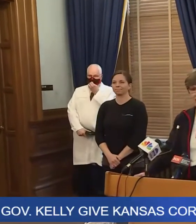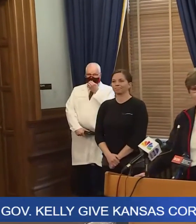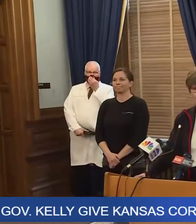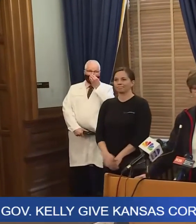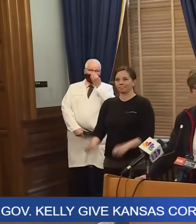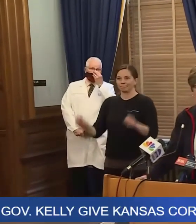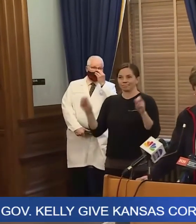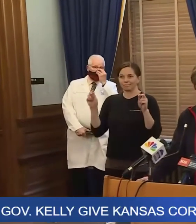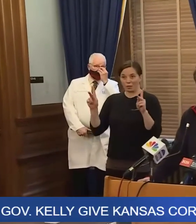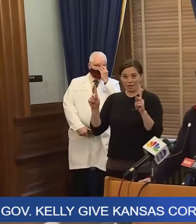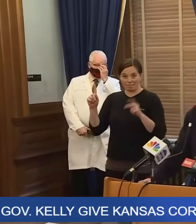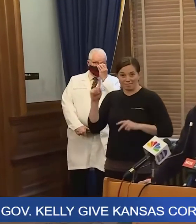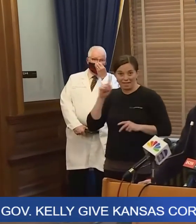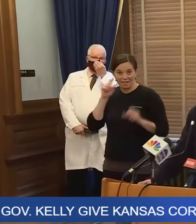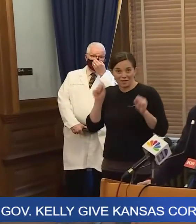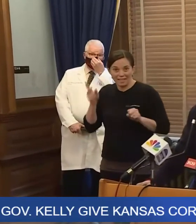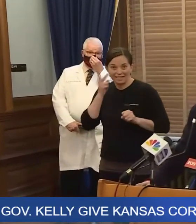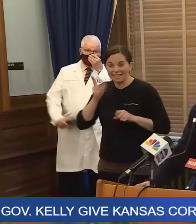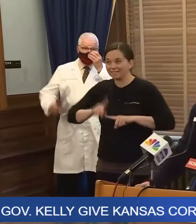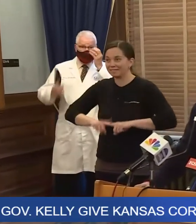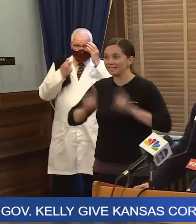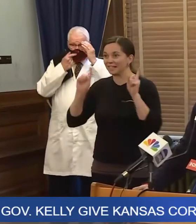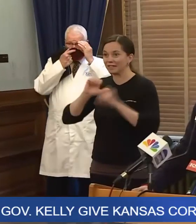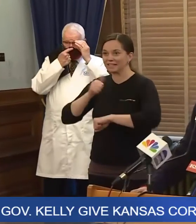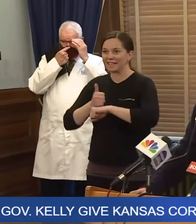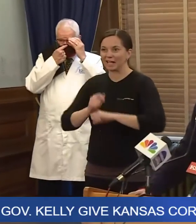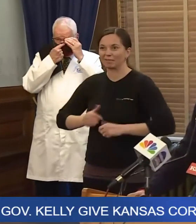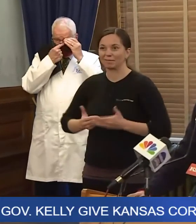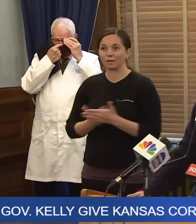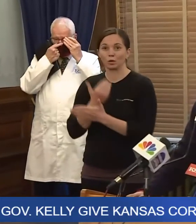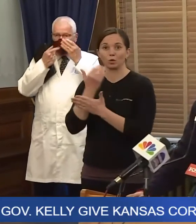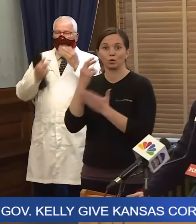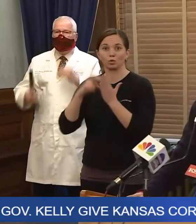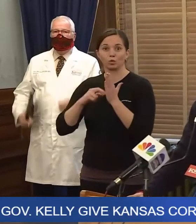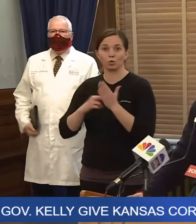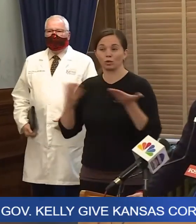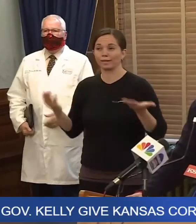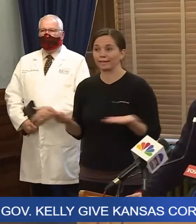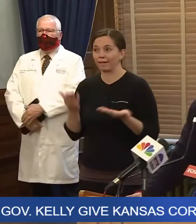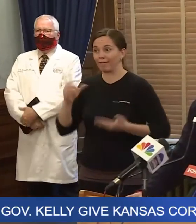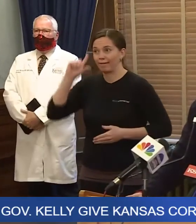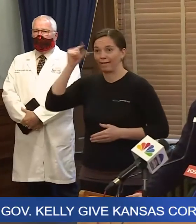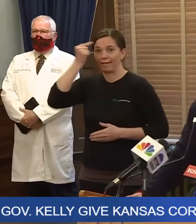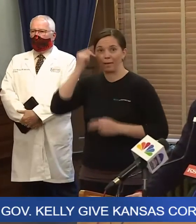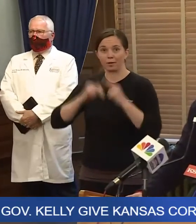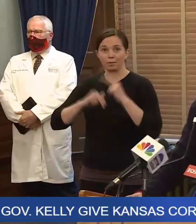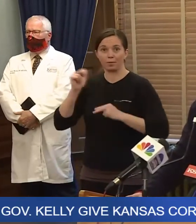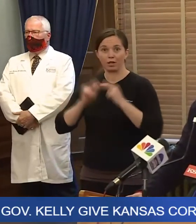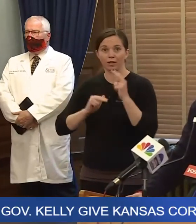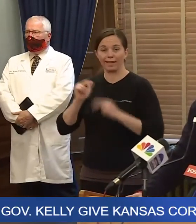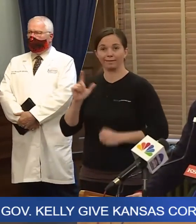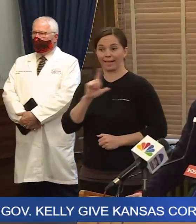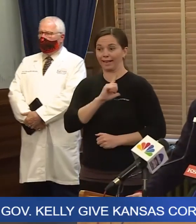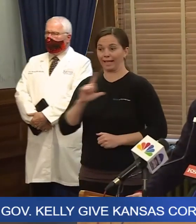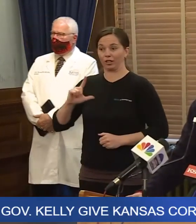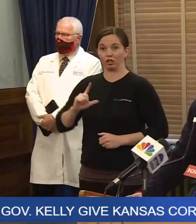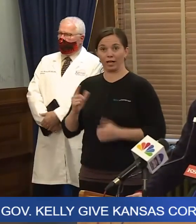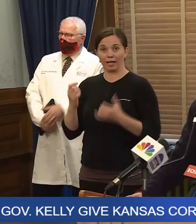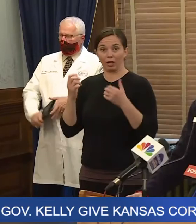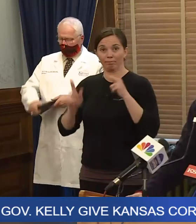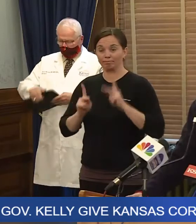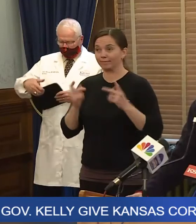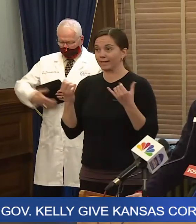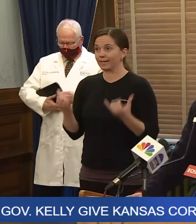Okay, I think as you can see, a little bit different today, new rules in the Capitol with the legislature starting to come back, at